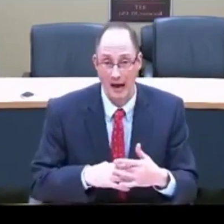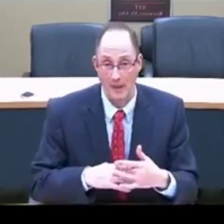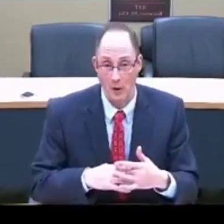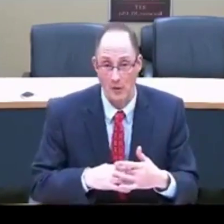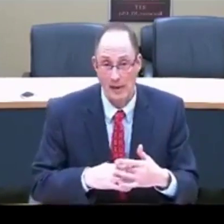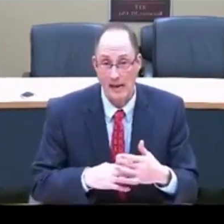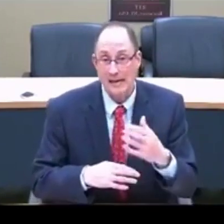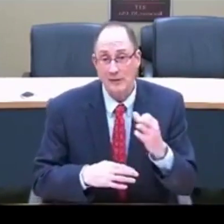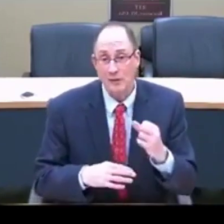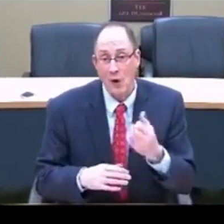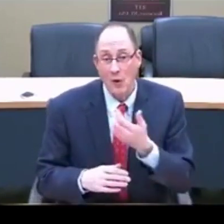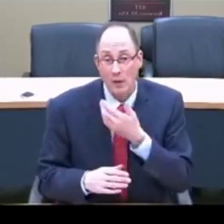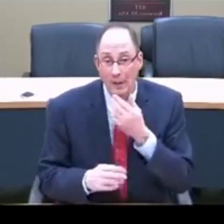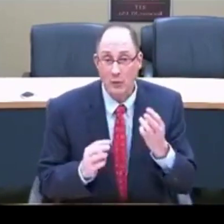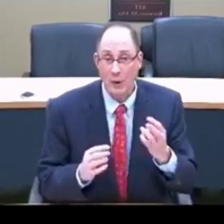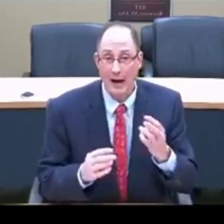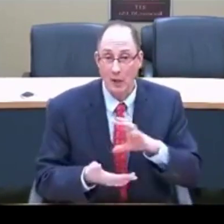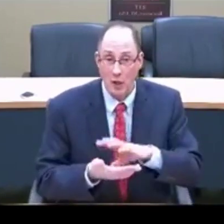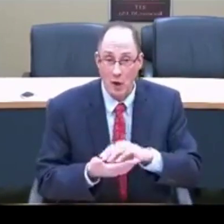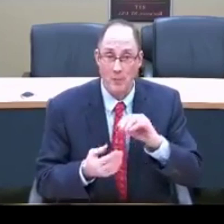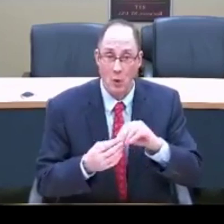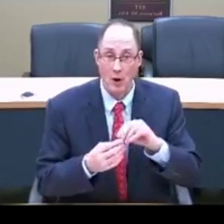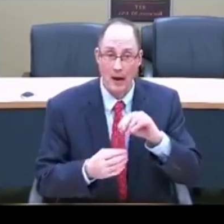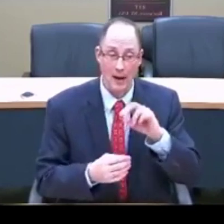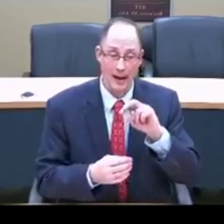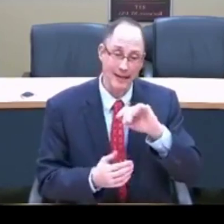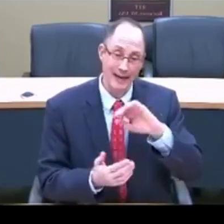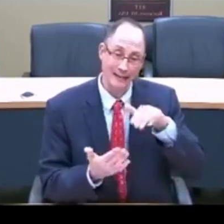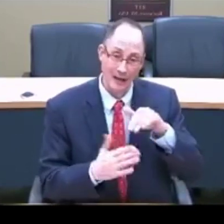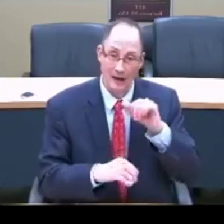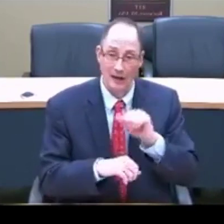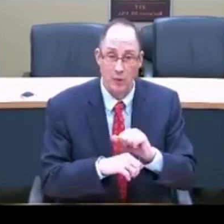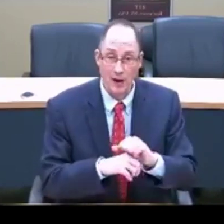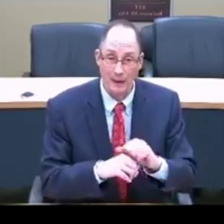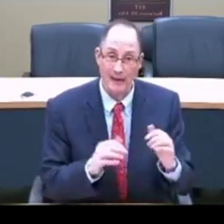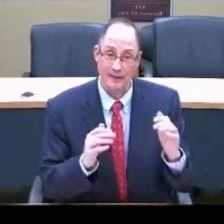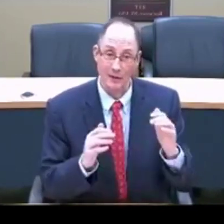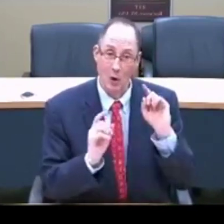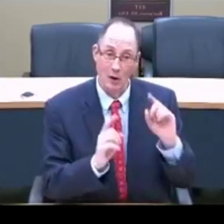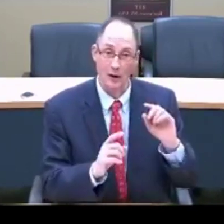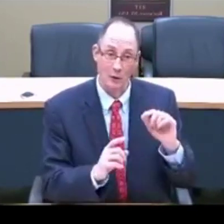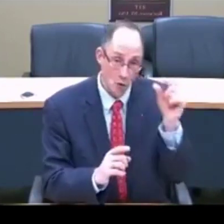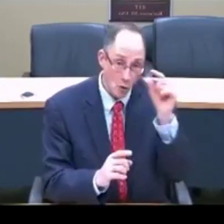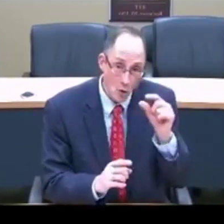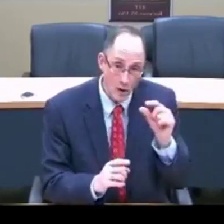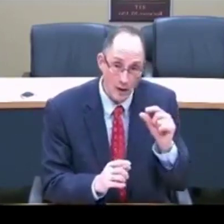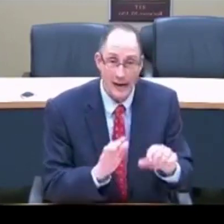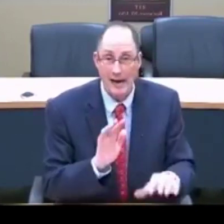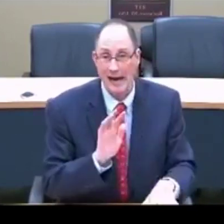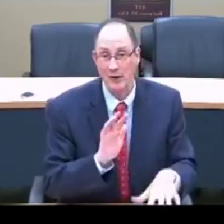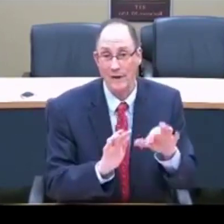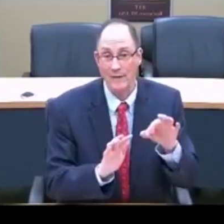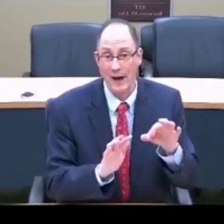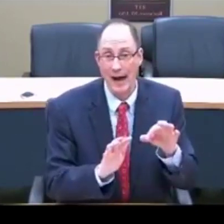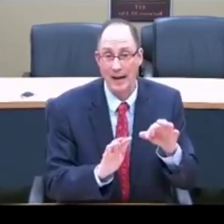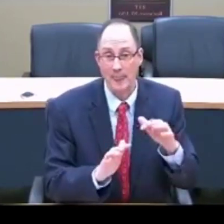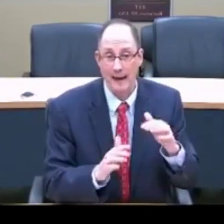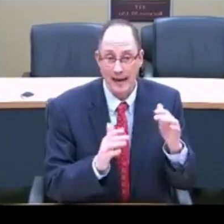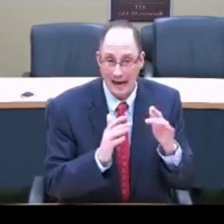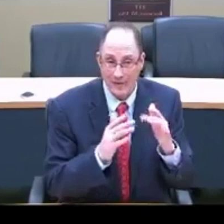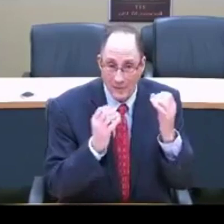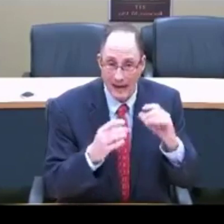available. So the best way to learn more about in charity center and employment is to go to, to Google it and you'll find